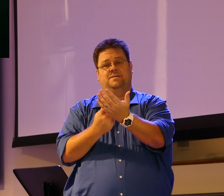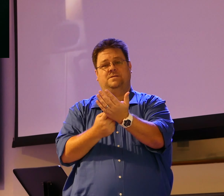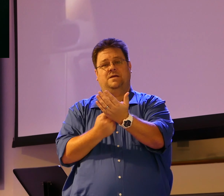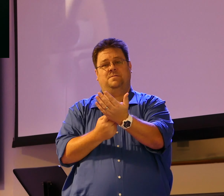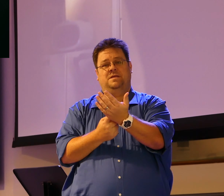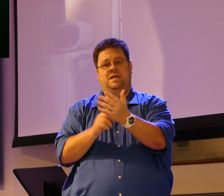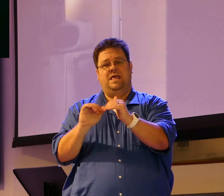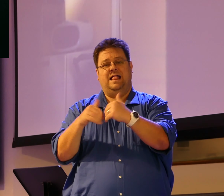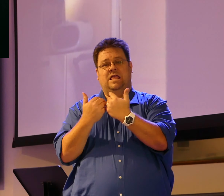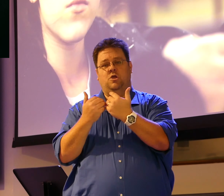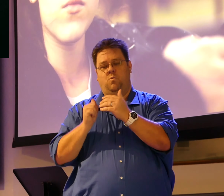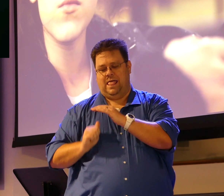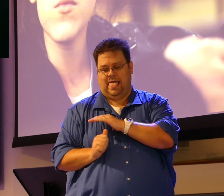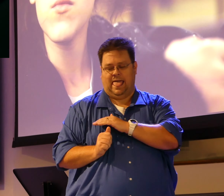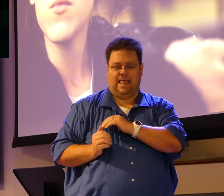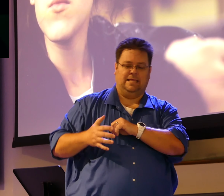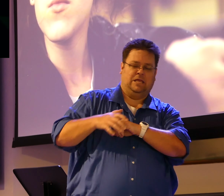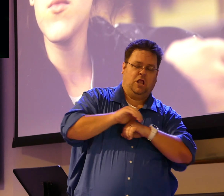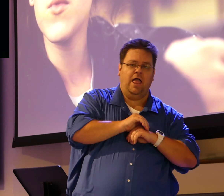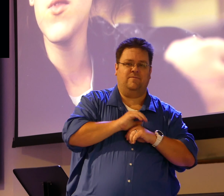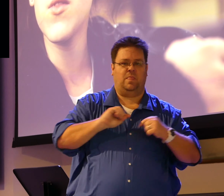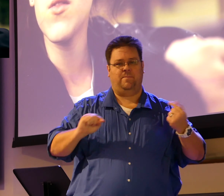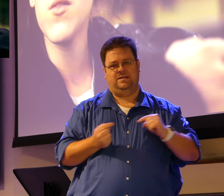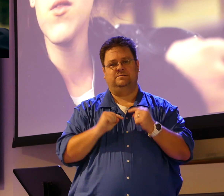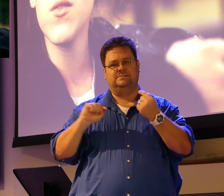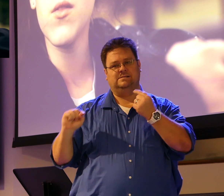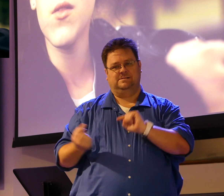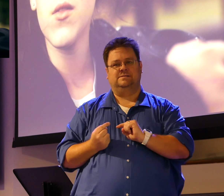and sometimes that's how you cover the pain